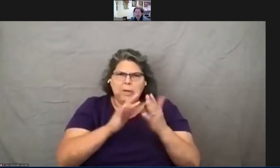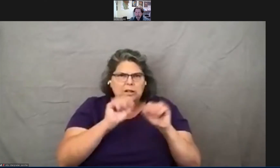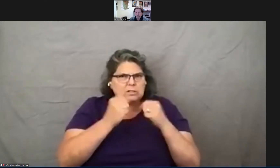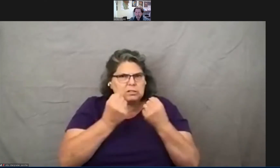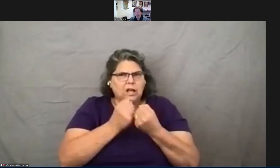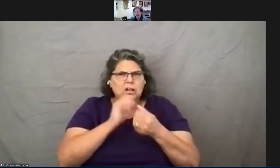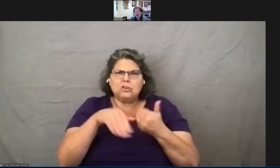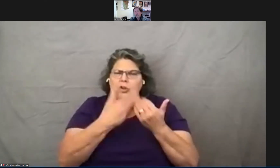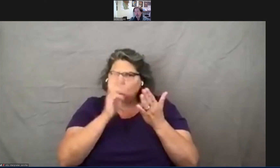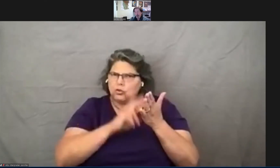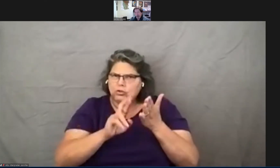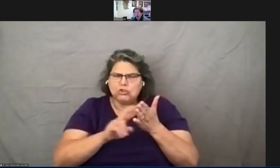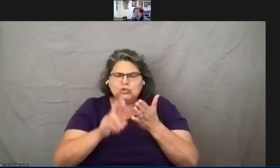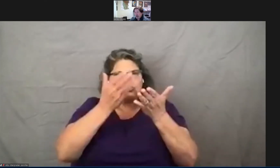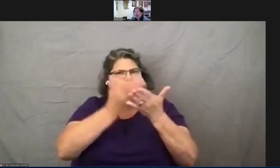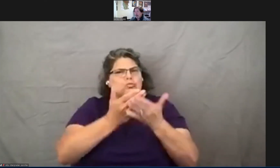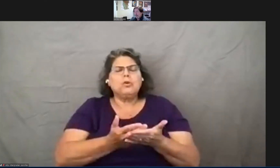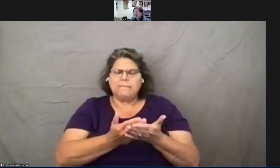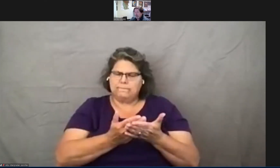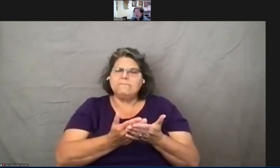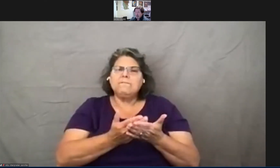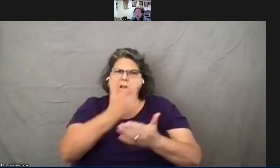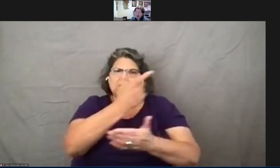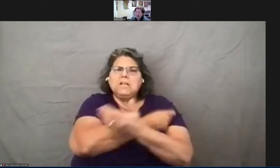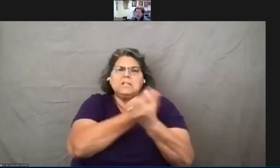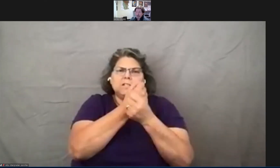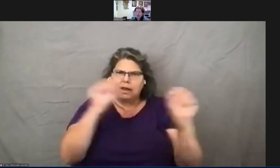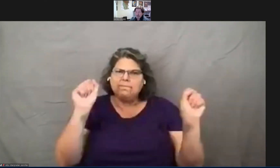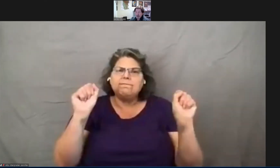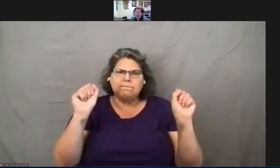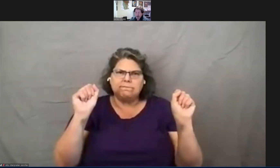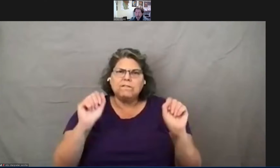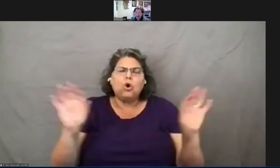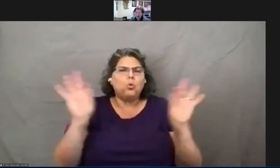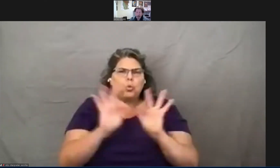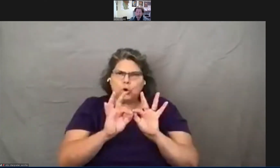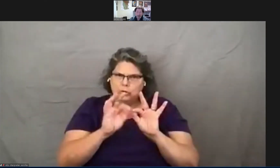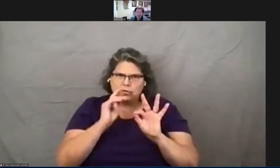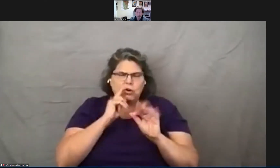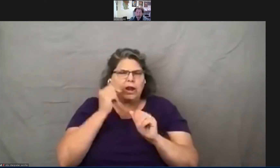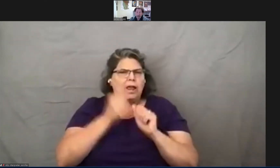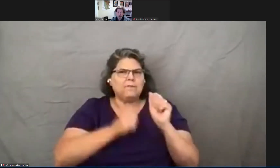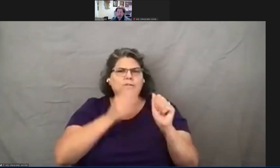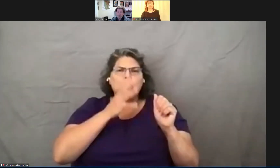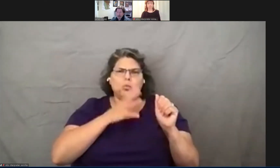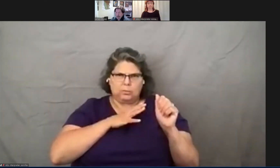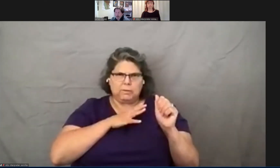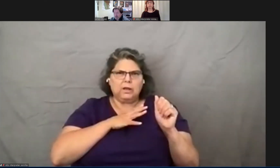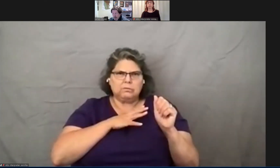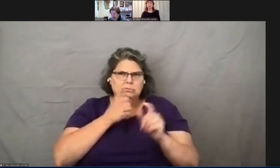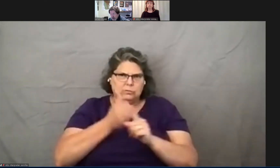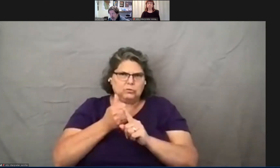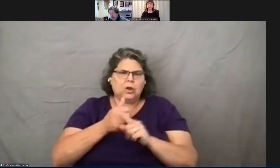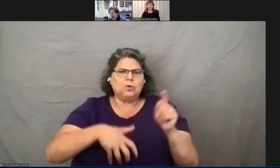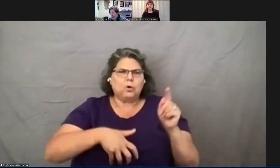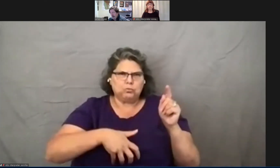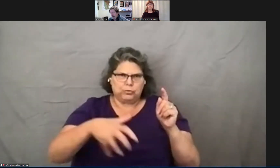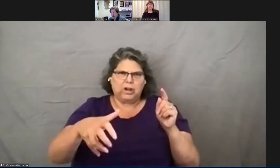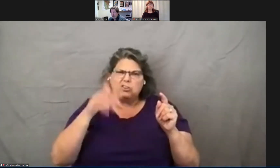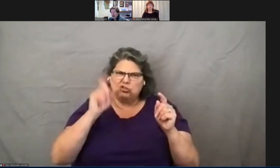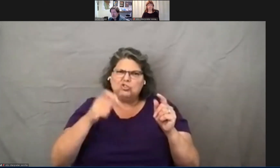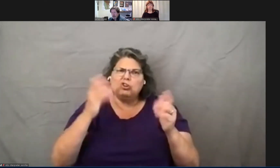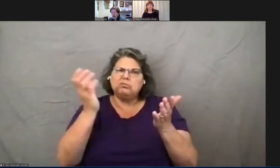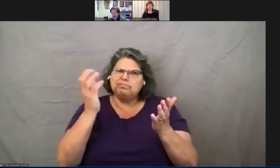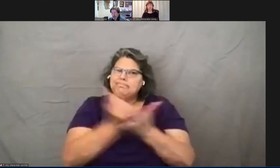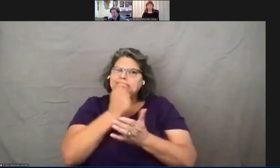it is safe and it's worthwhile for every woman who is pregnant to get the vaccine. And